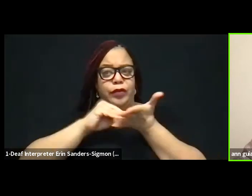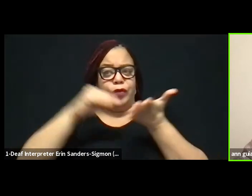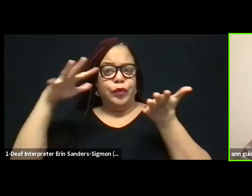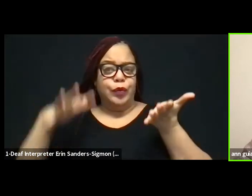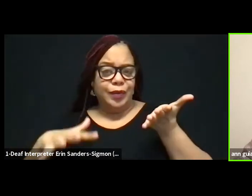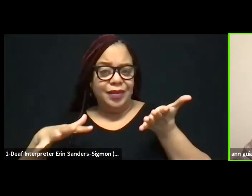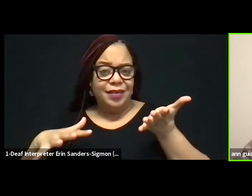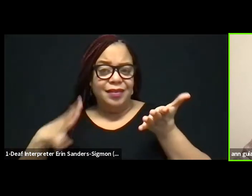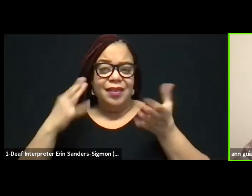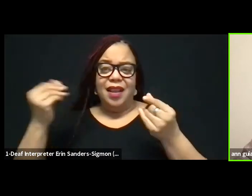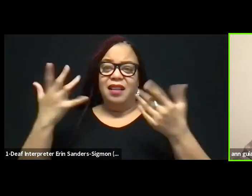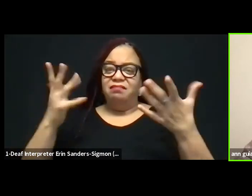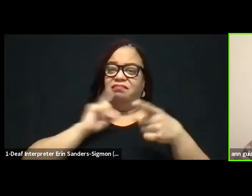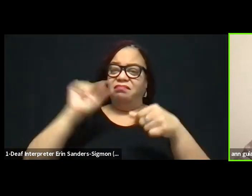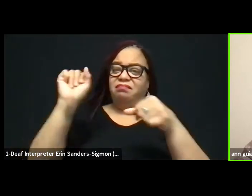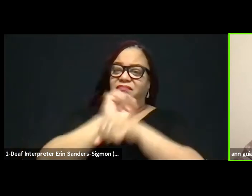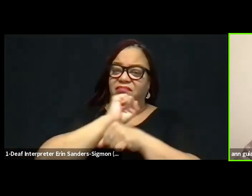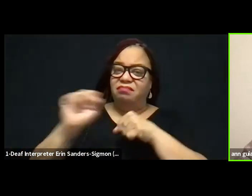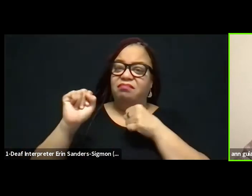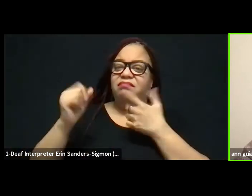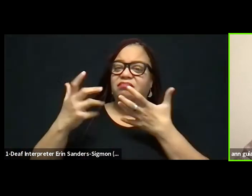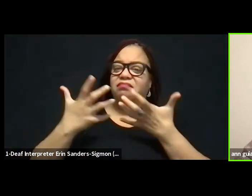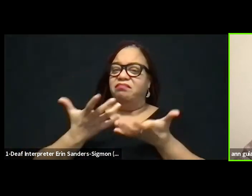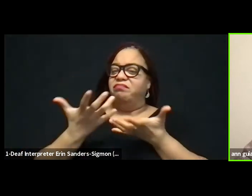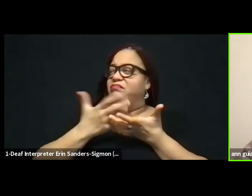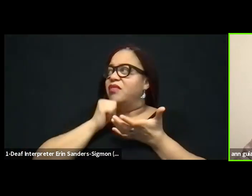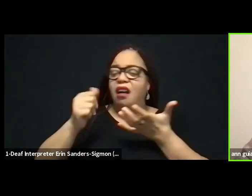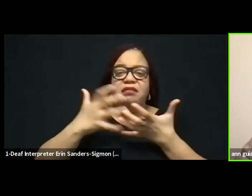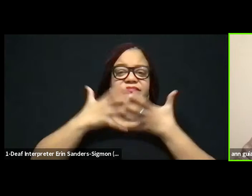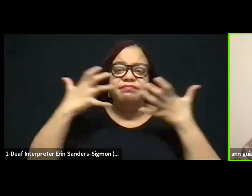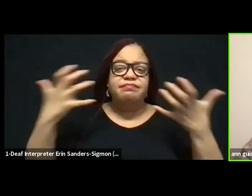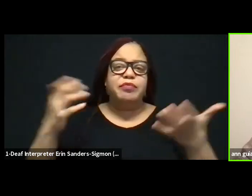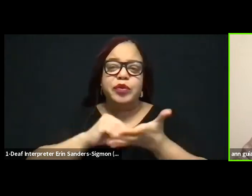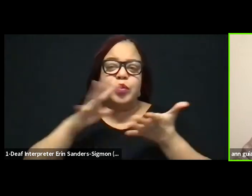the representatives themselves, there are no other students that are